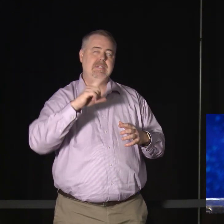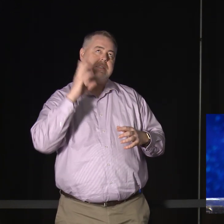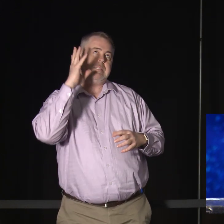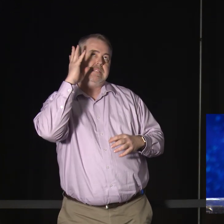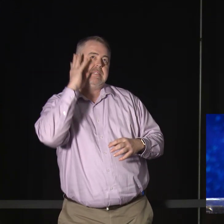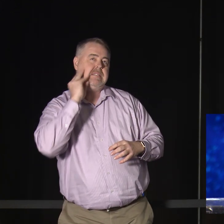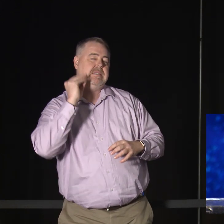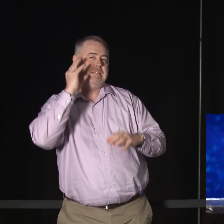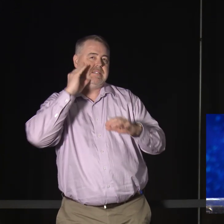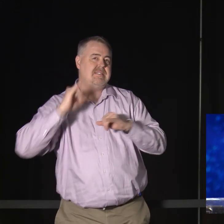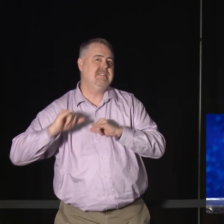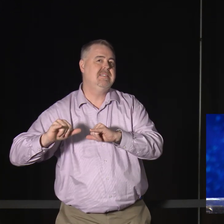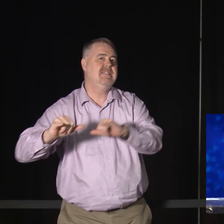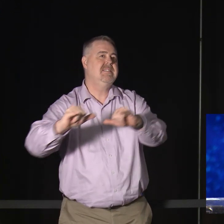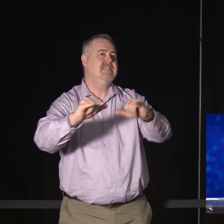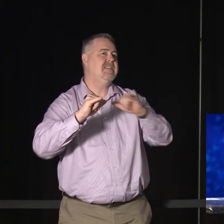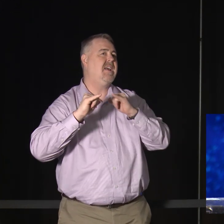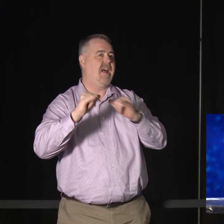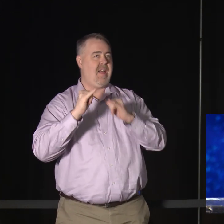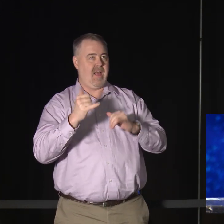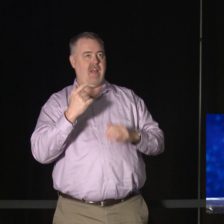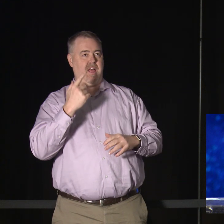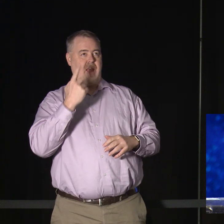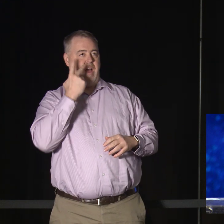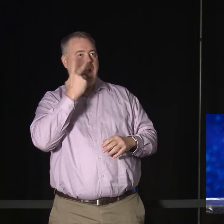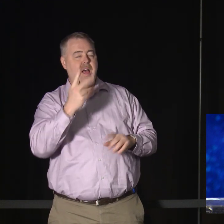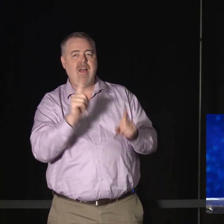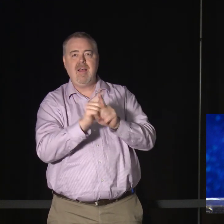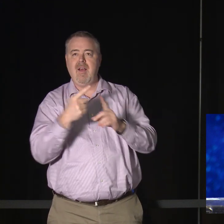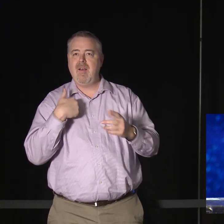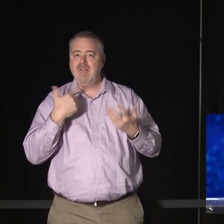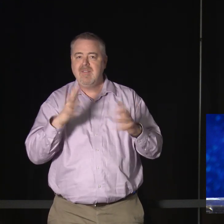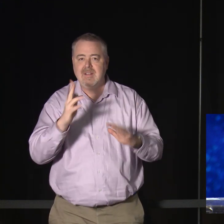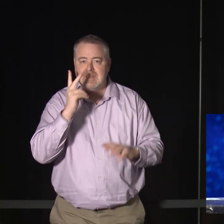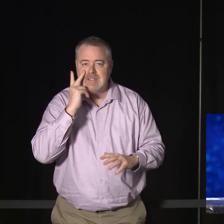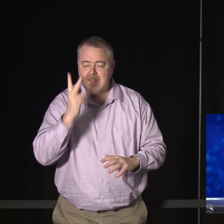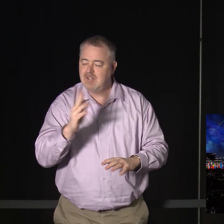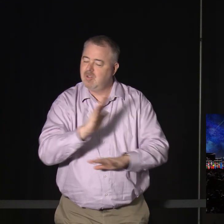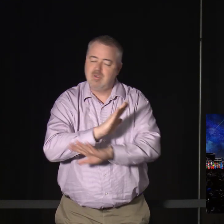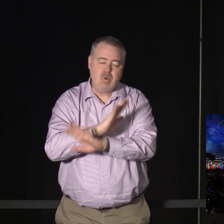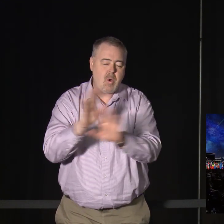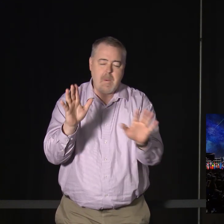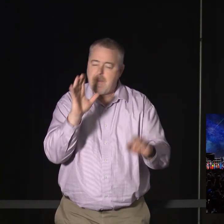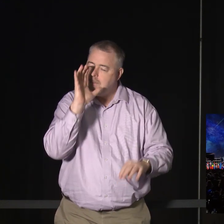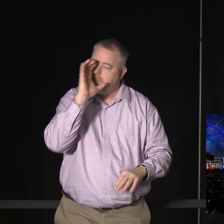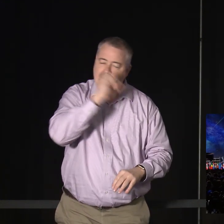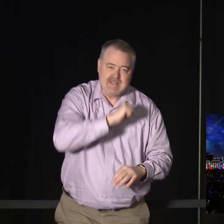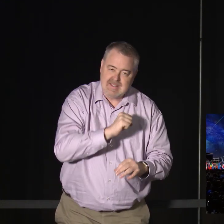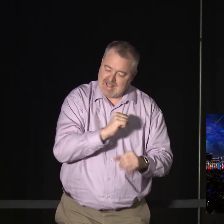have experienced. We want you to see what we have seen. So friends, do not miss out on this last